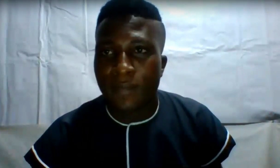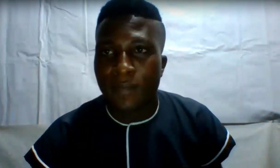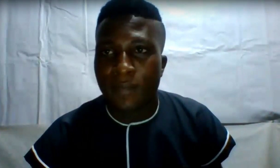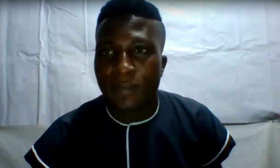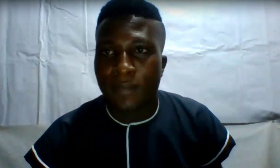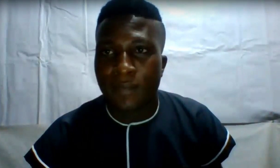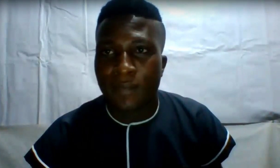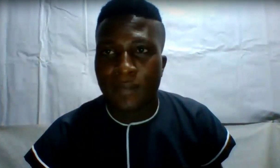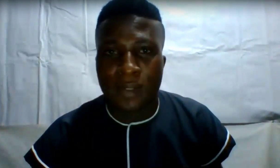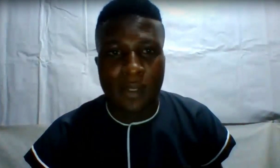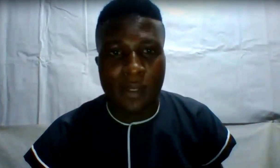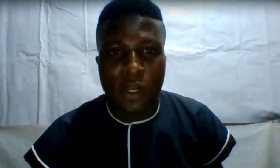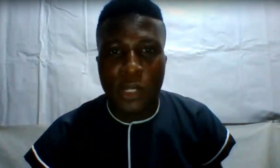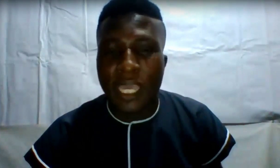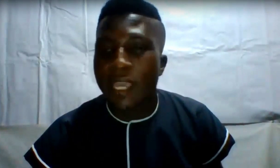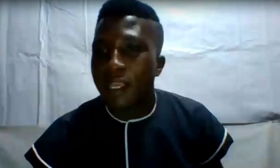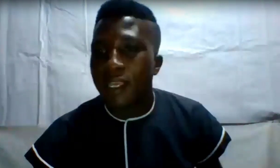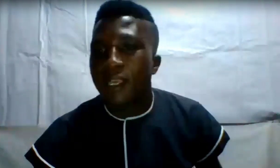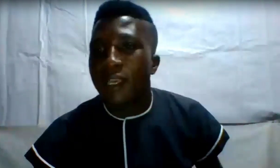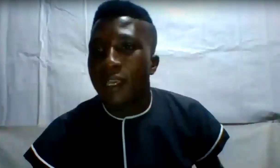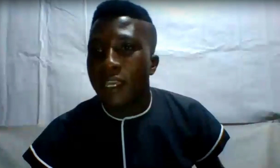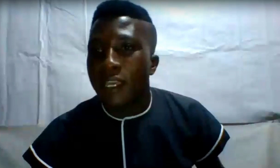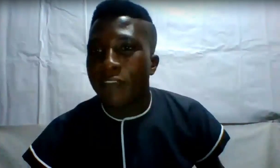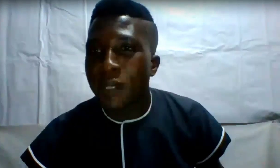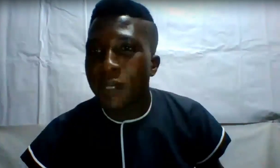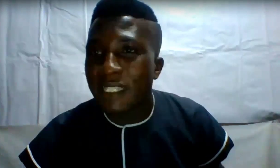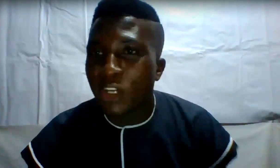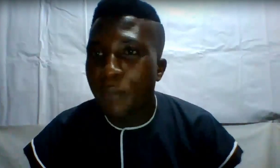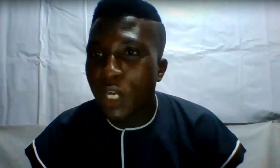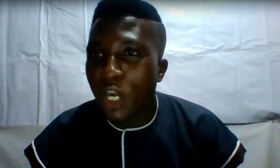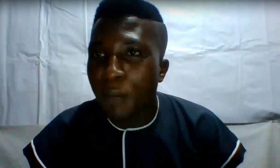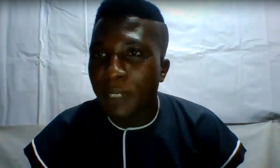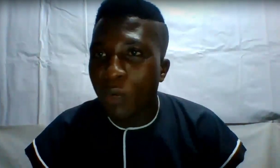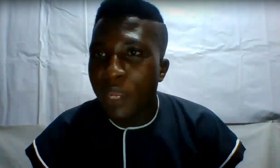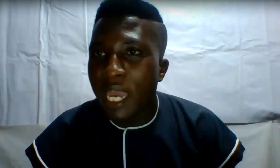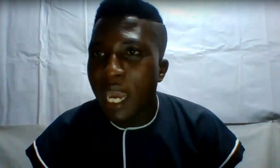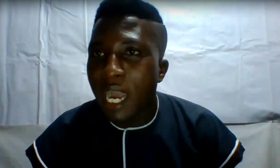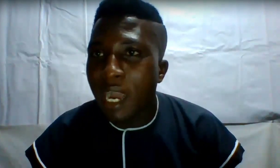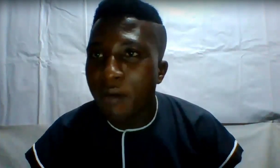Okay, if Mercy isn't coming up, can we have